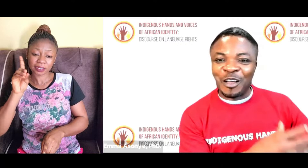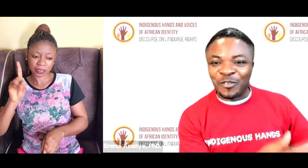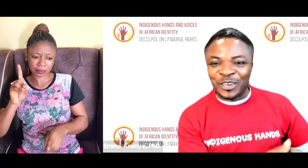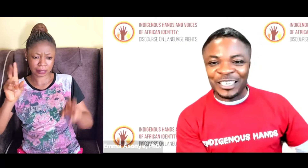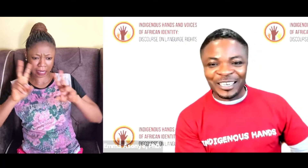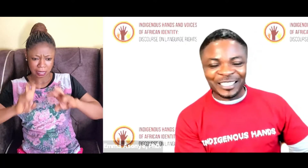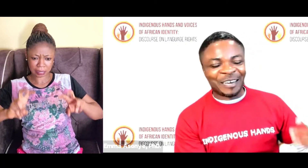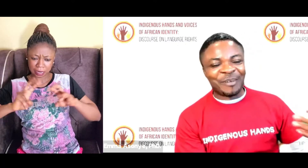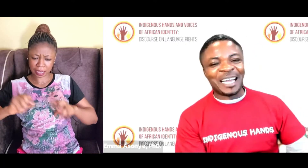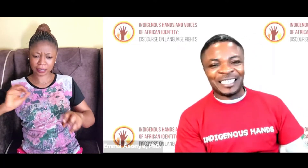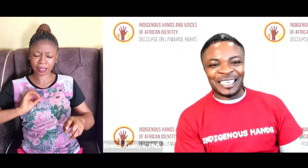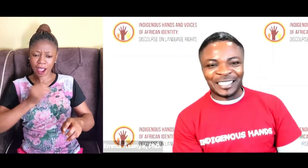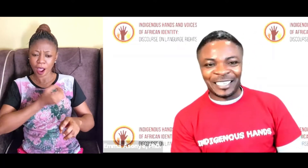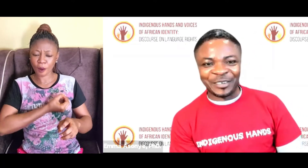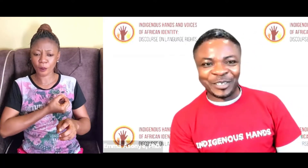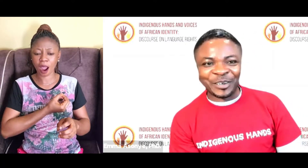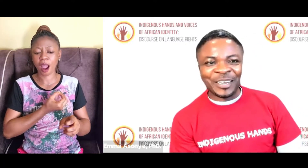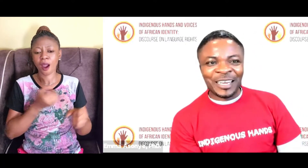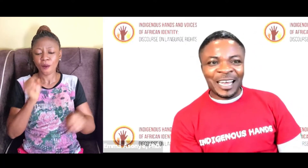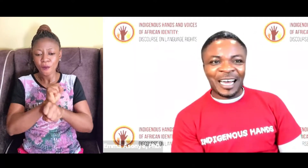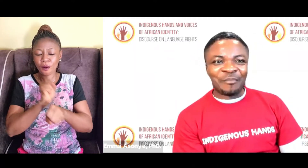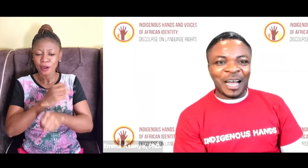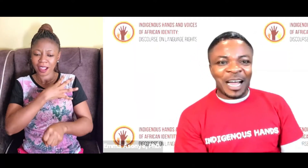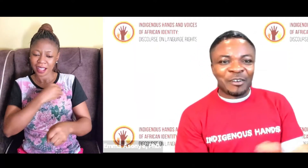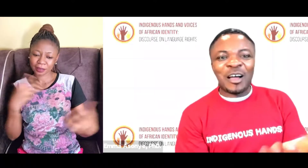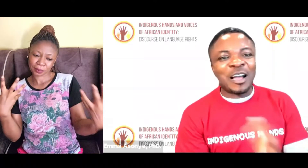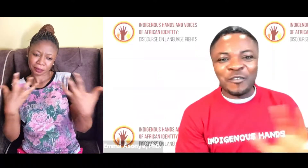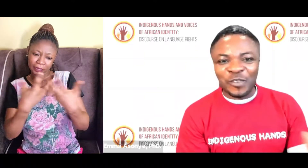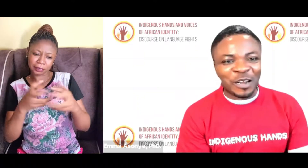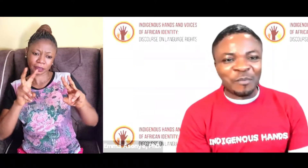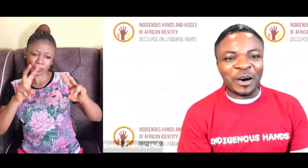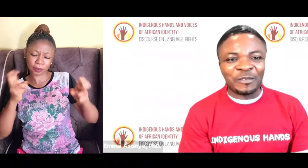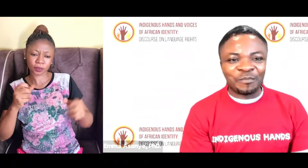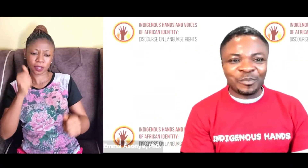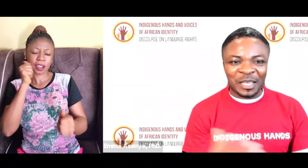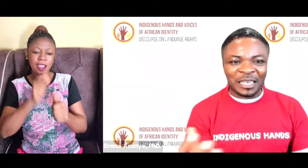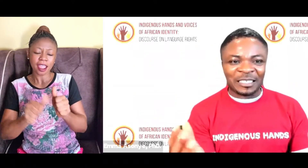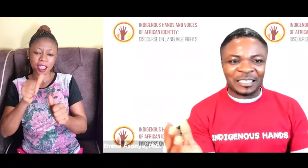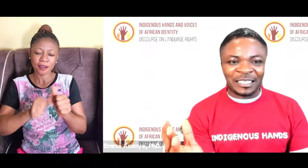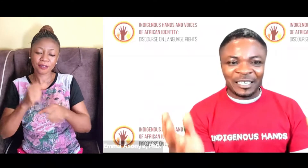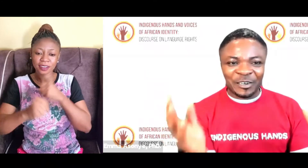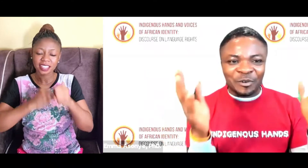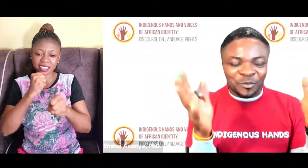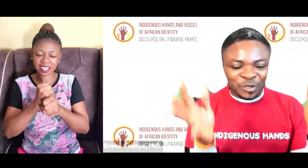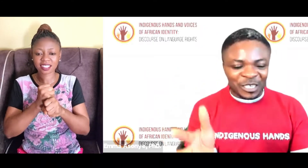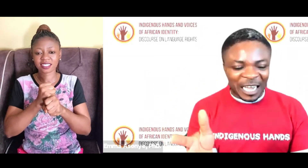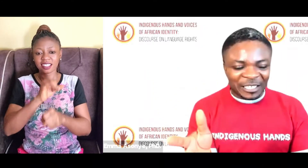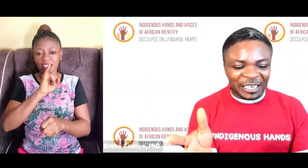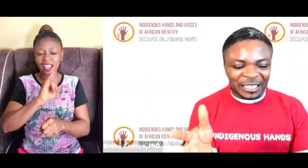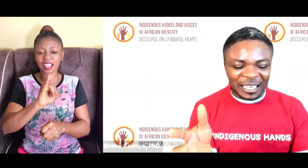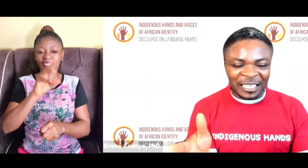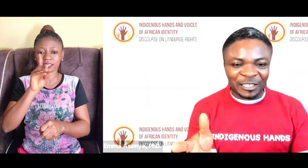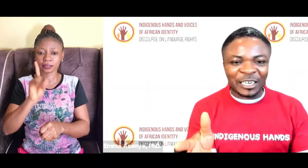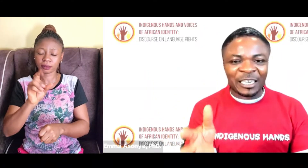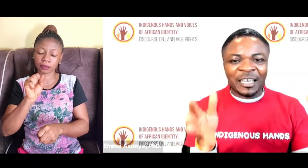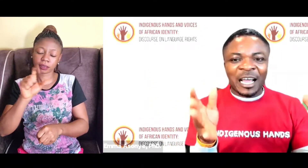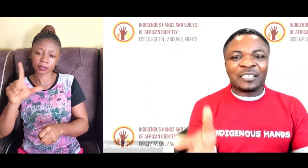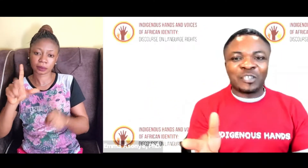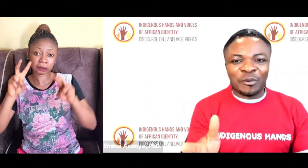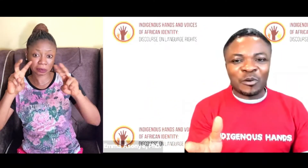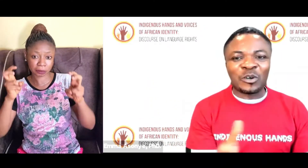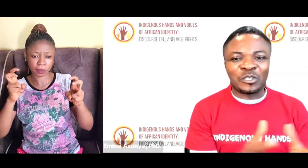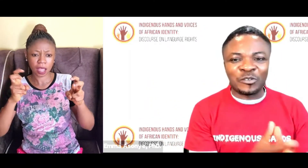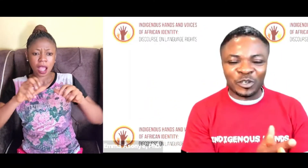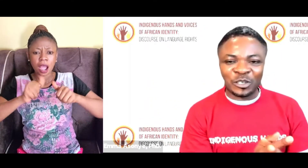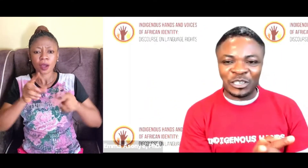of every year's IDSL. So I don't know how you feel about this, using Nigeria's case study